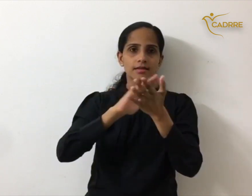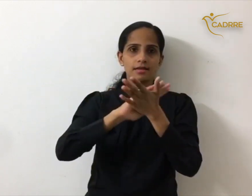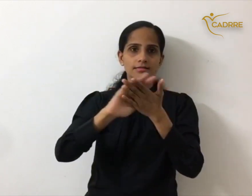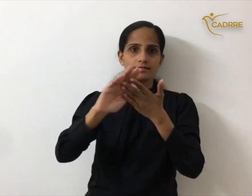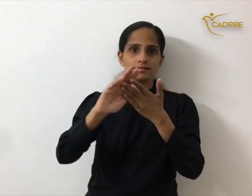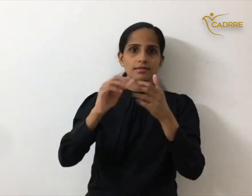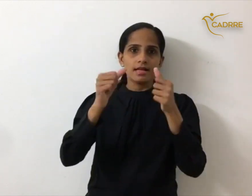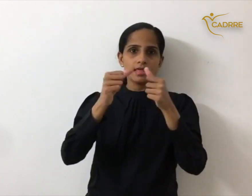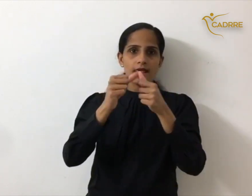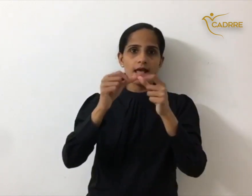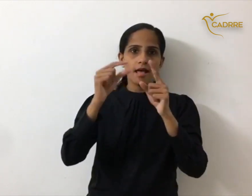hand shape.